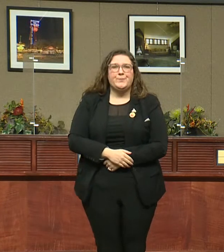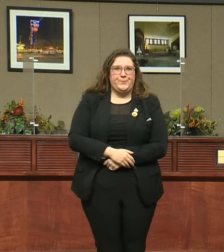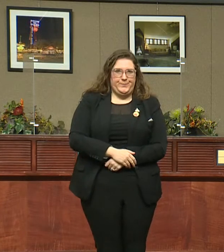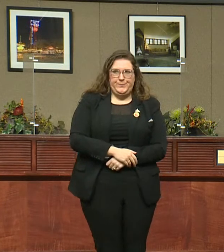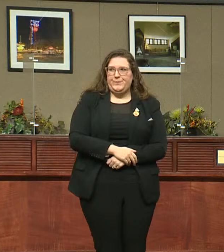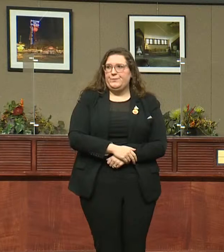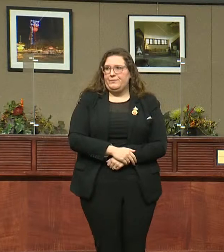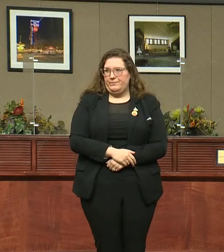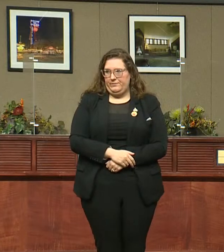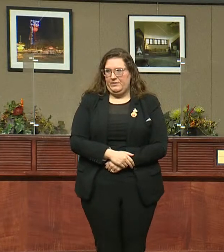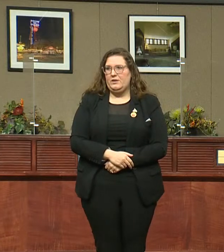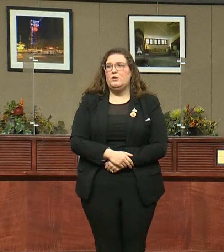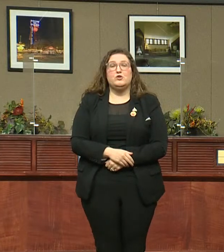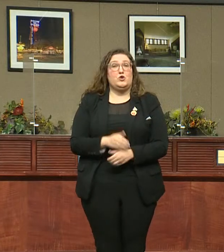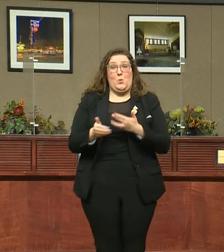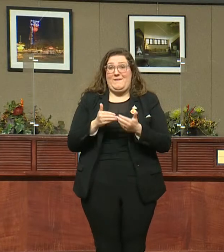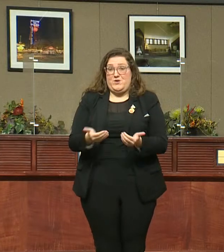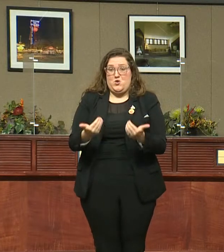What could happen?